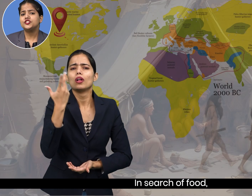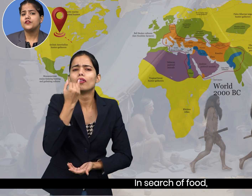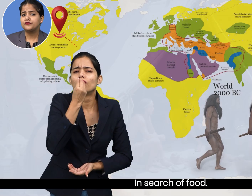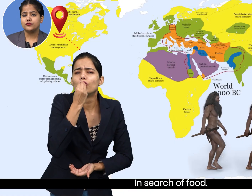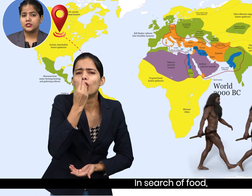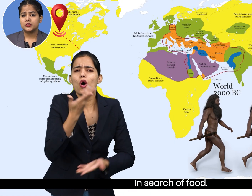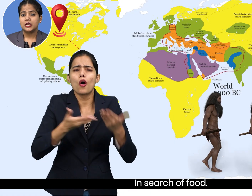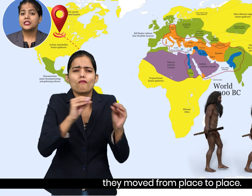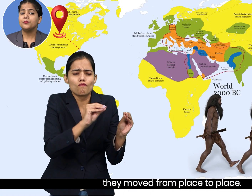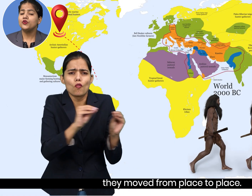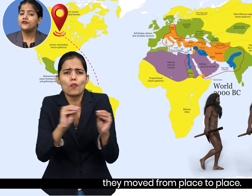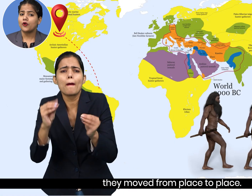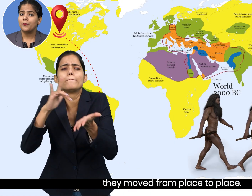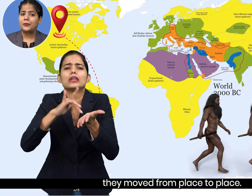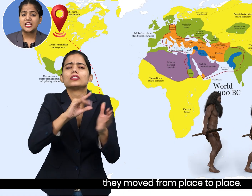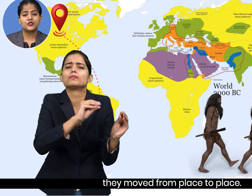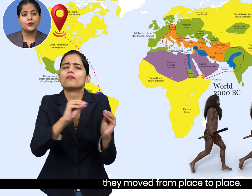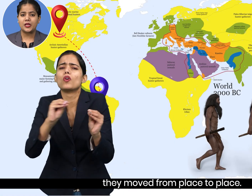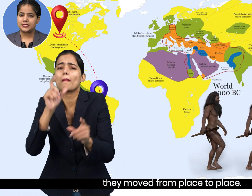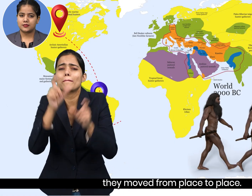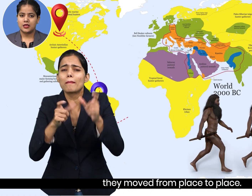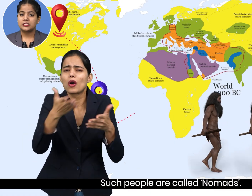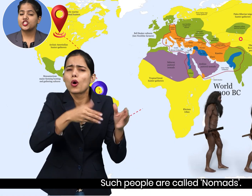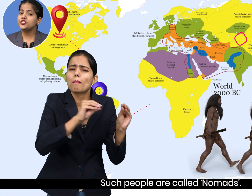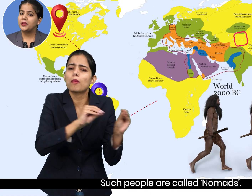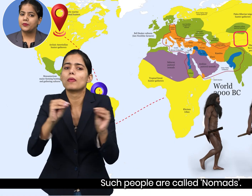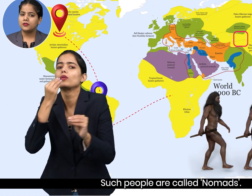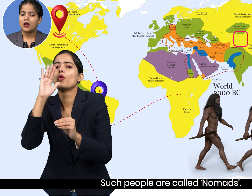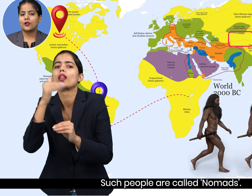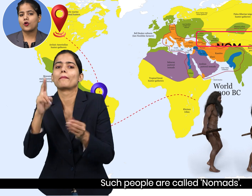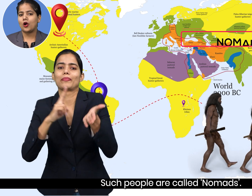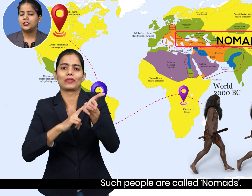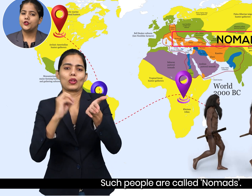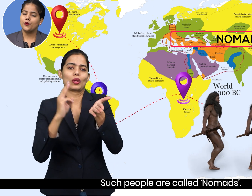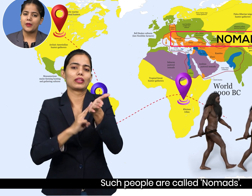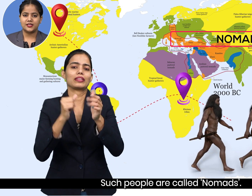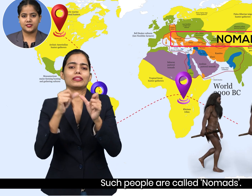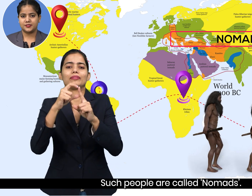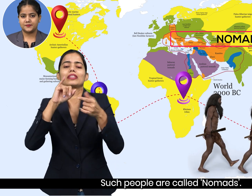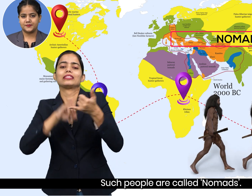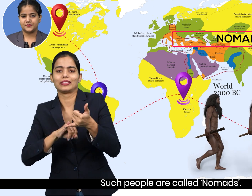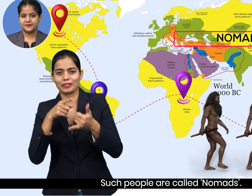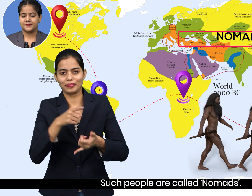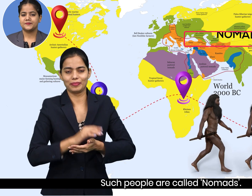In search of food, they moved from place to place. Such people are called